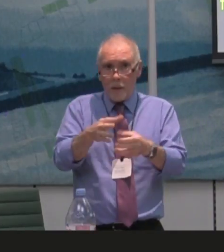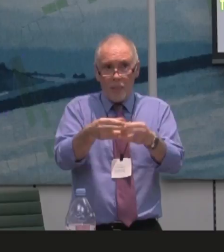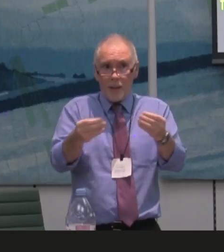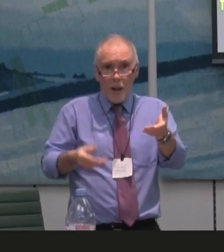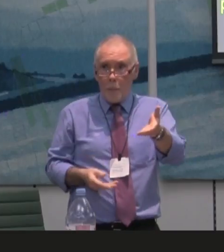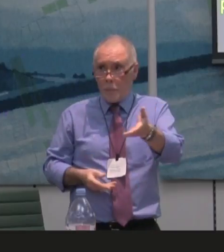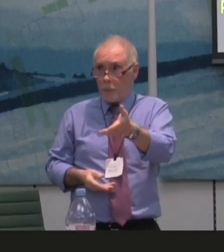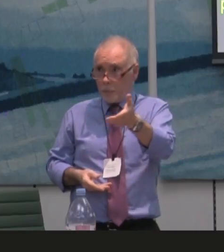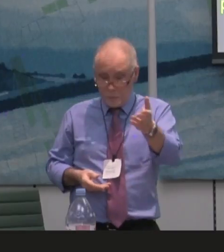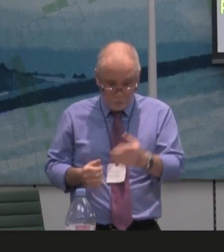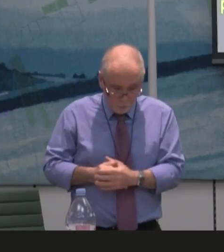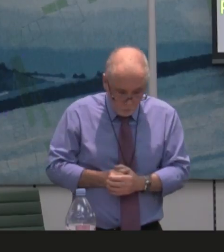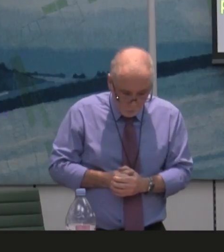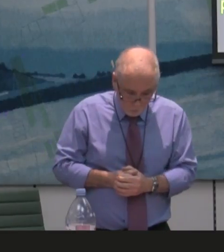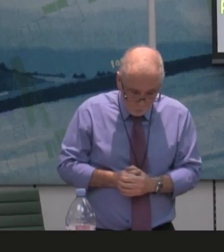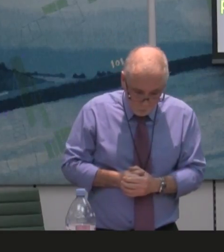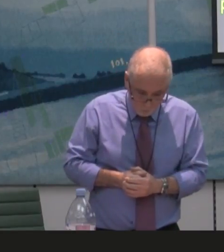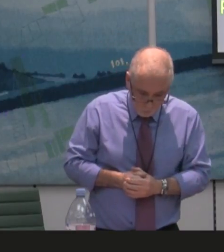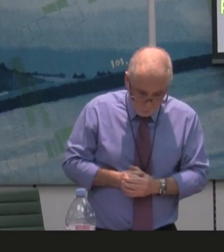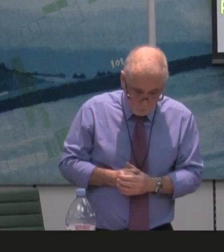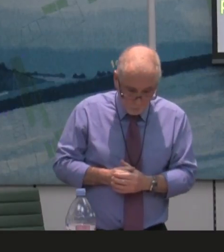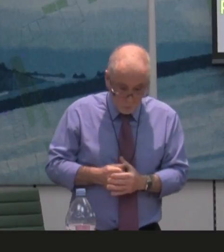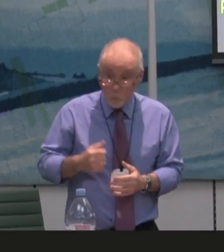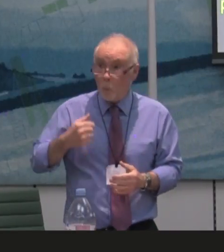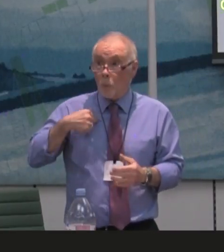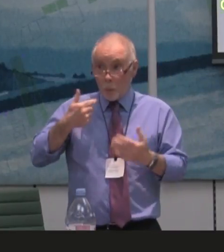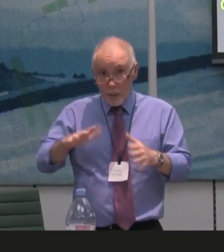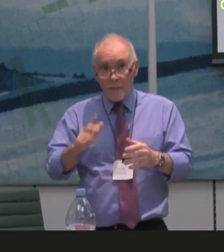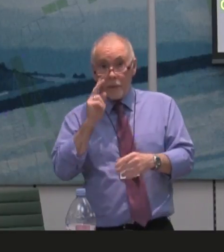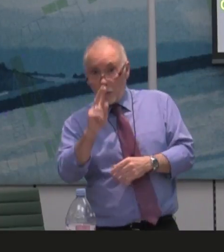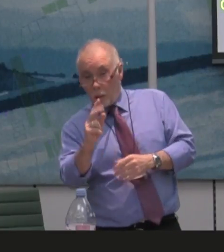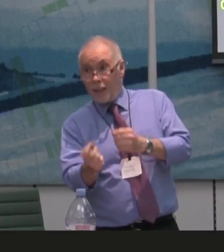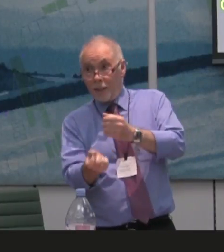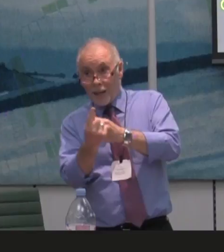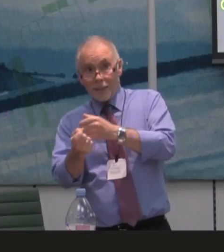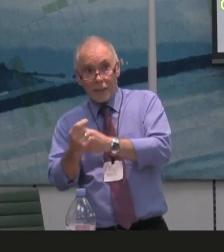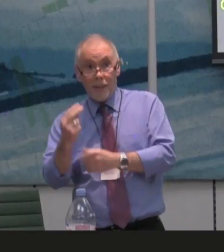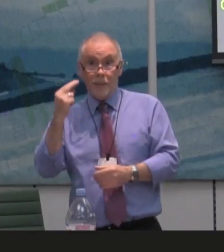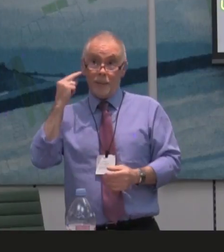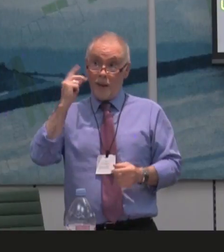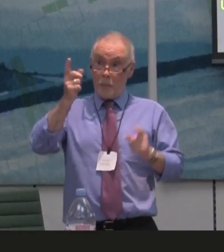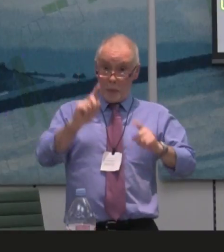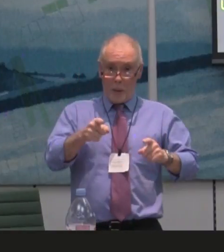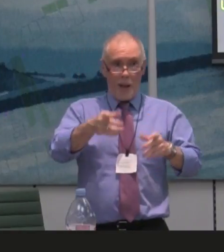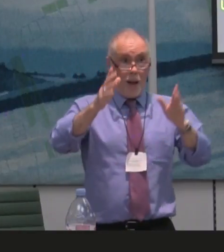Imagine the number of quite small businesses who simply will be unable to cover the shortfall left by this